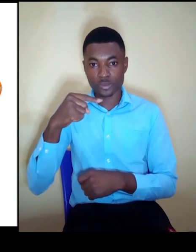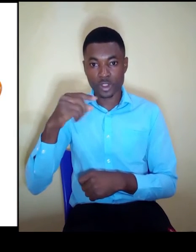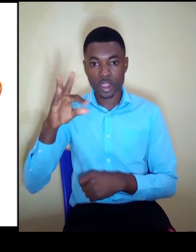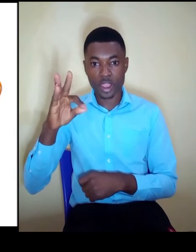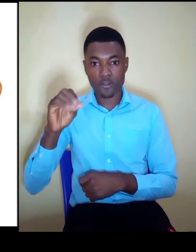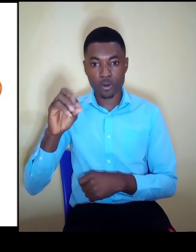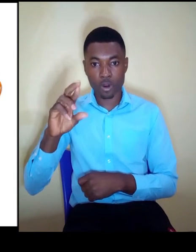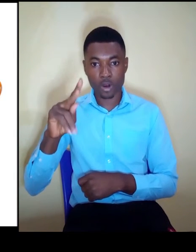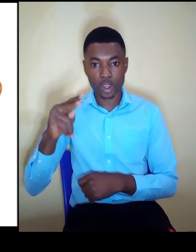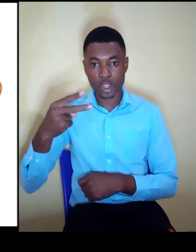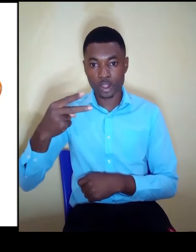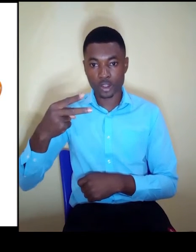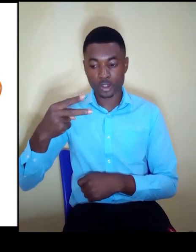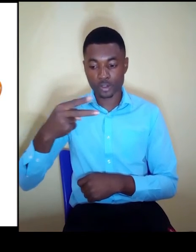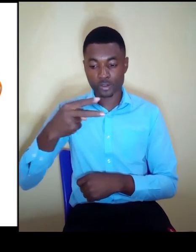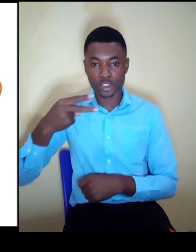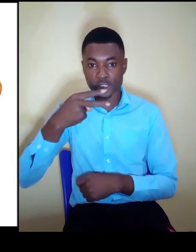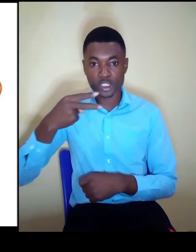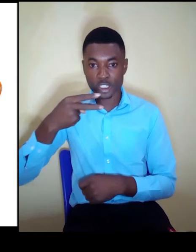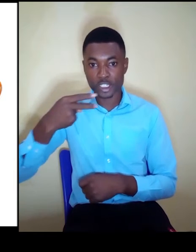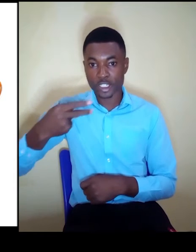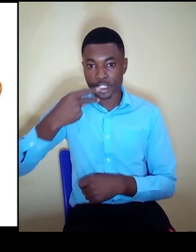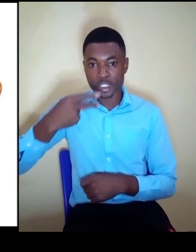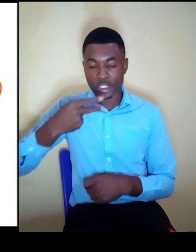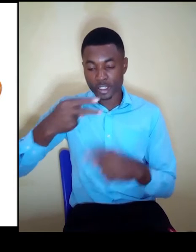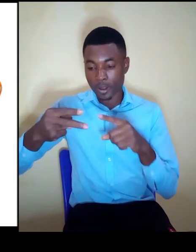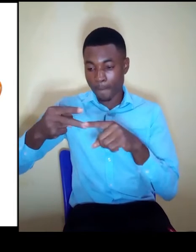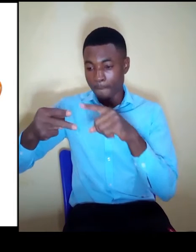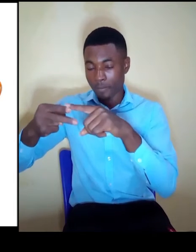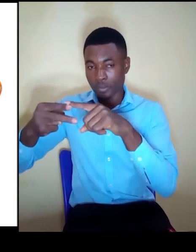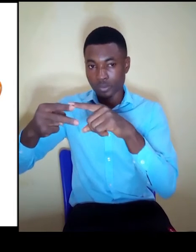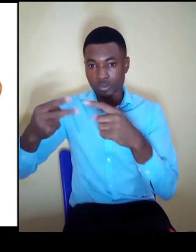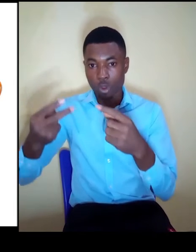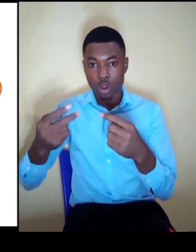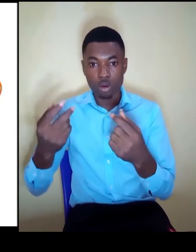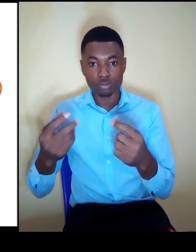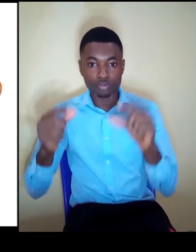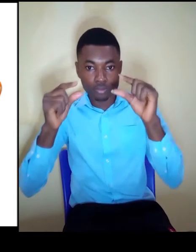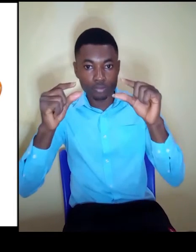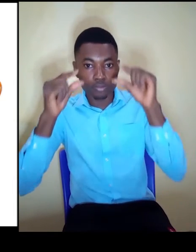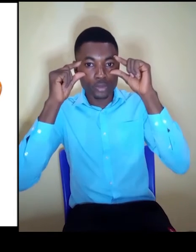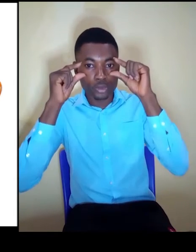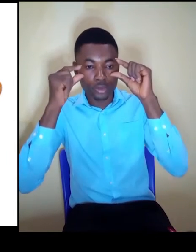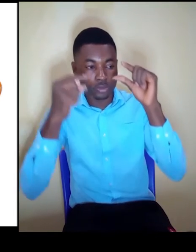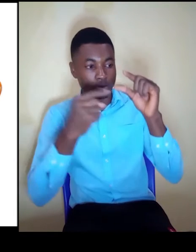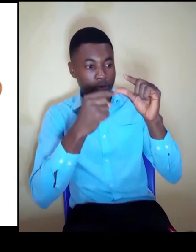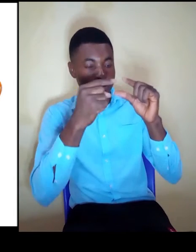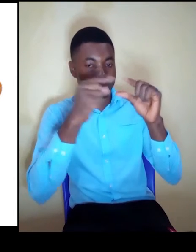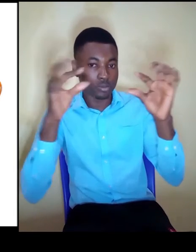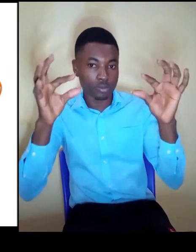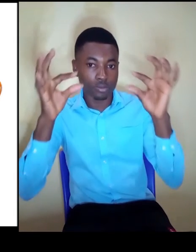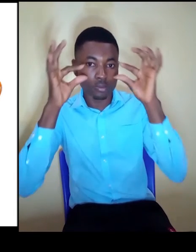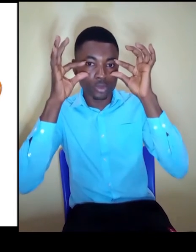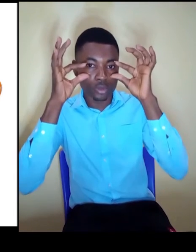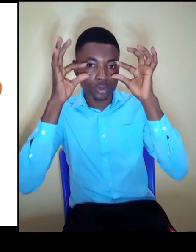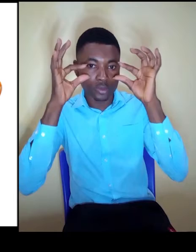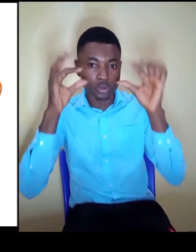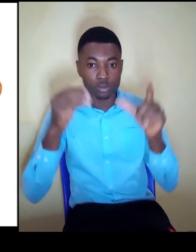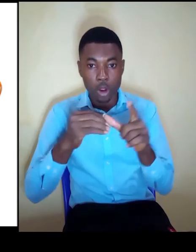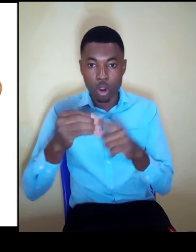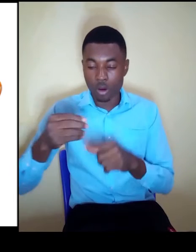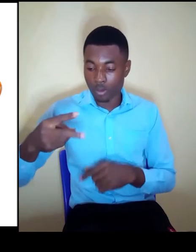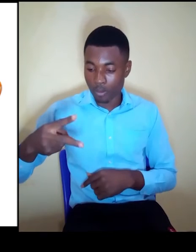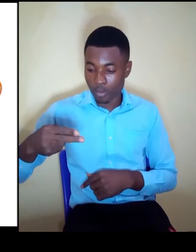middle finger, spectacles with the thumb and the index finger around the eye, and scissors with the index